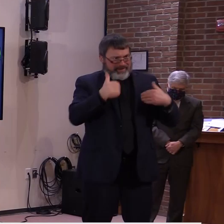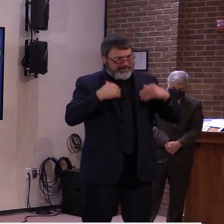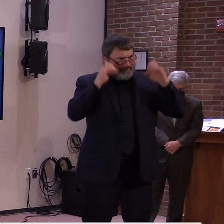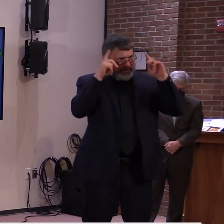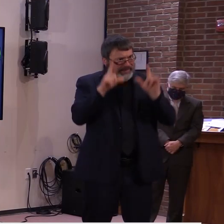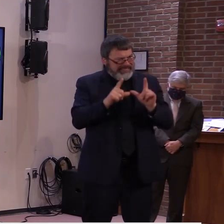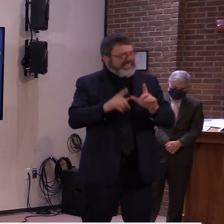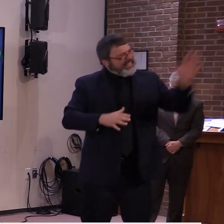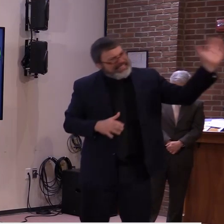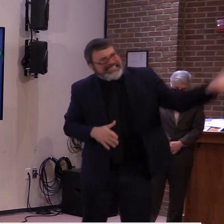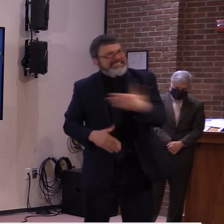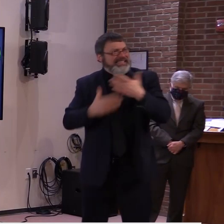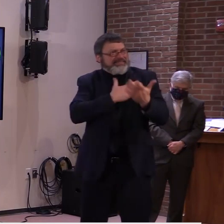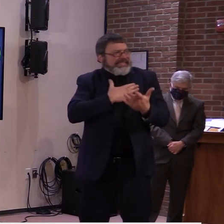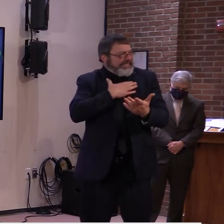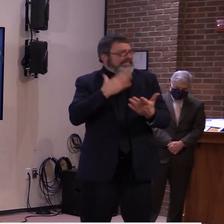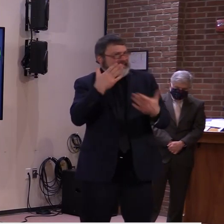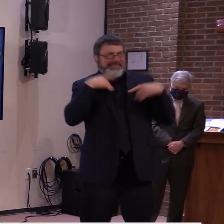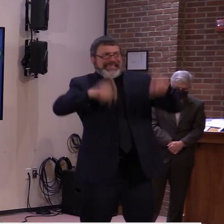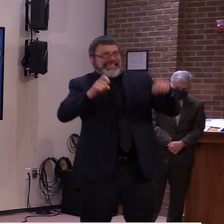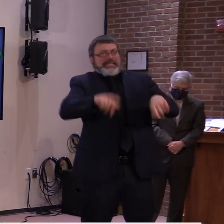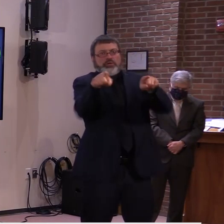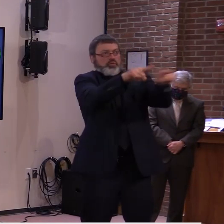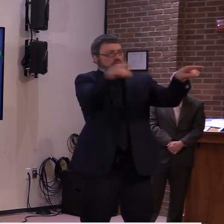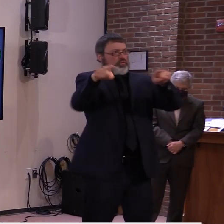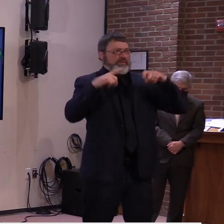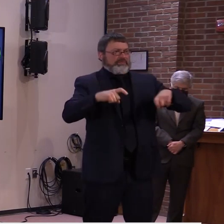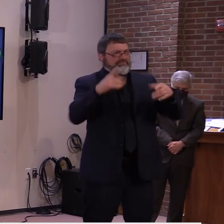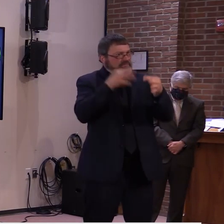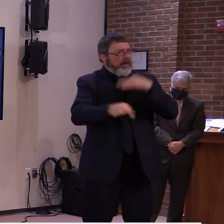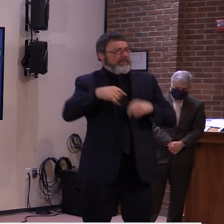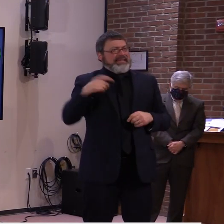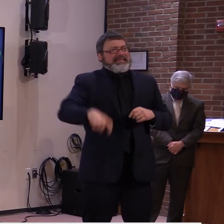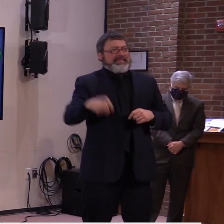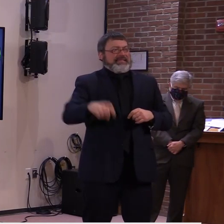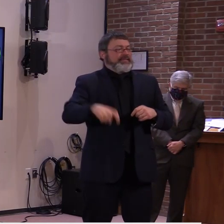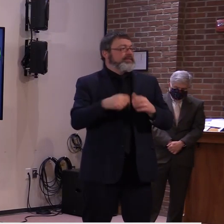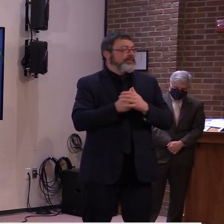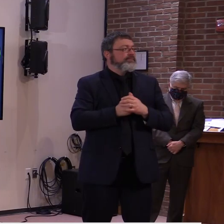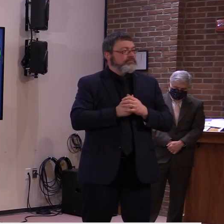every Vermonter, if you have some time and interest, to help your schools out by stepping up to do that.